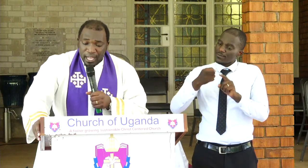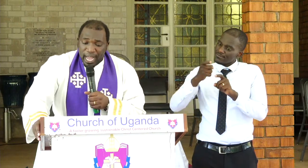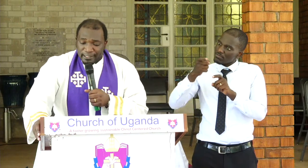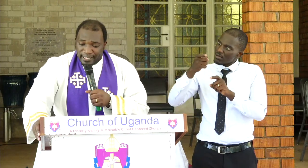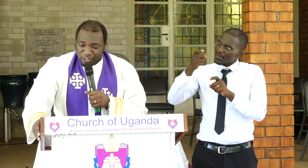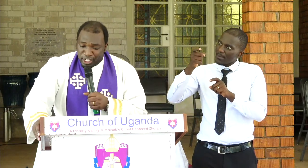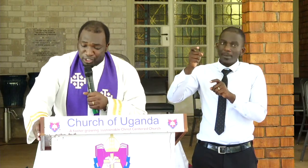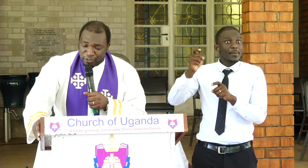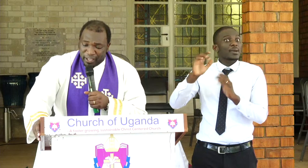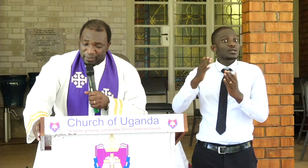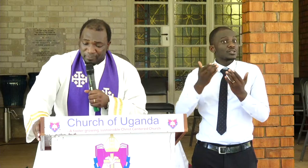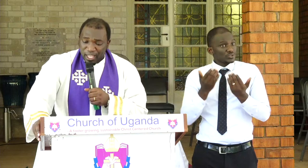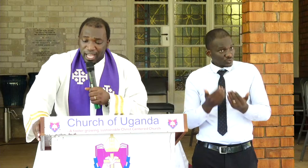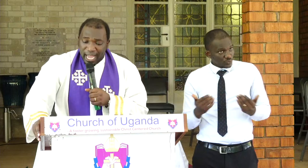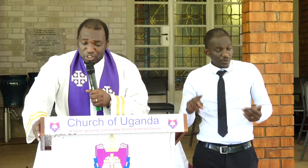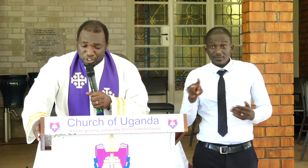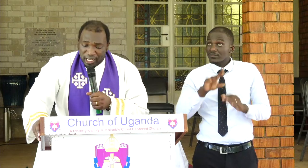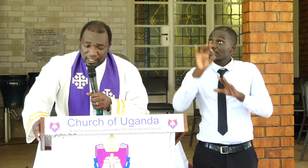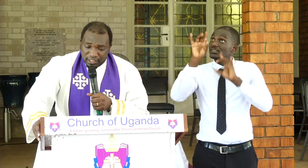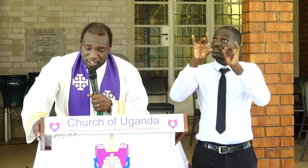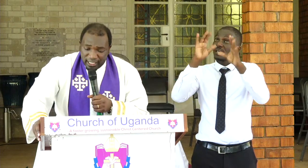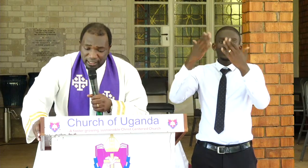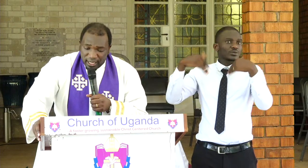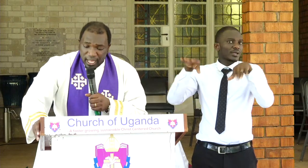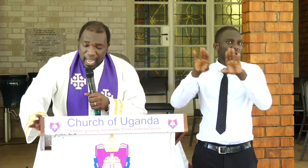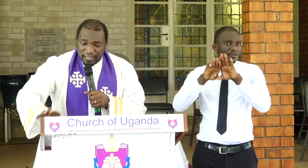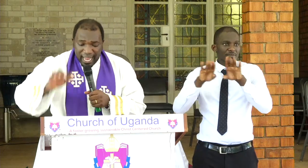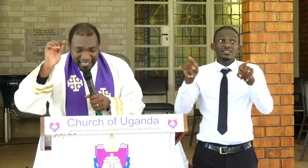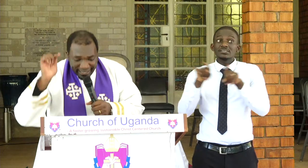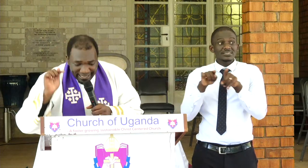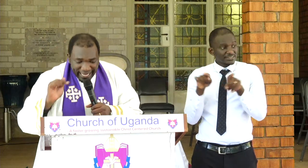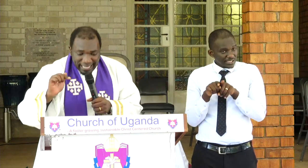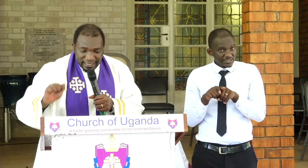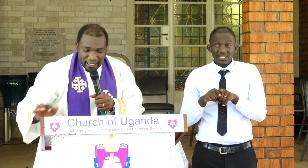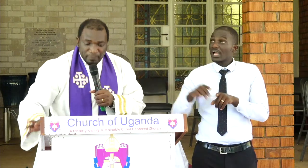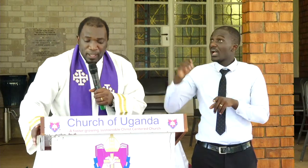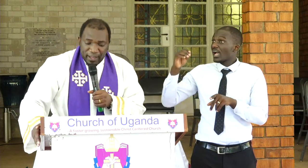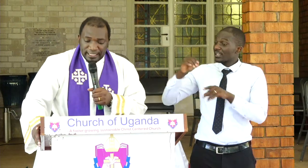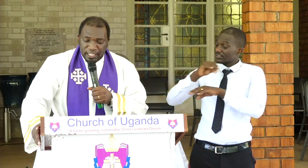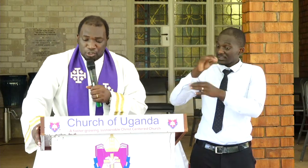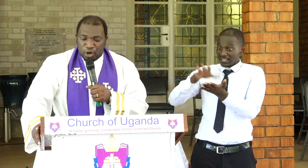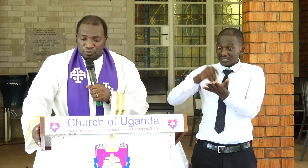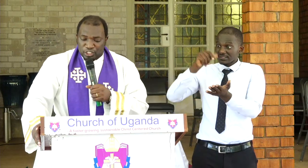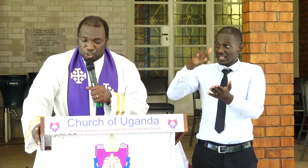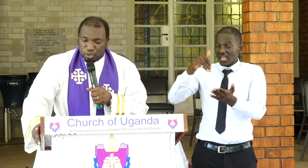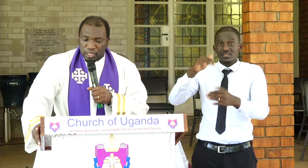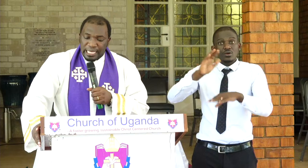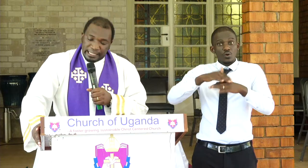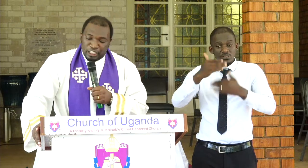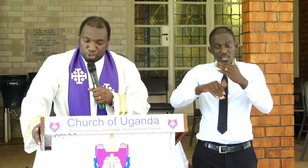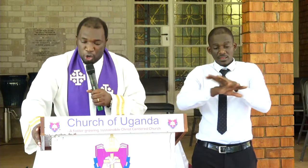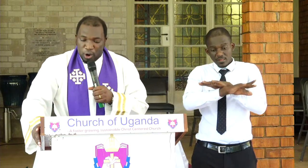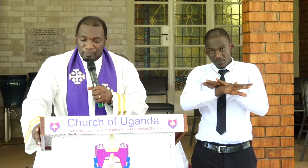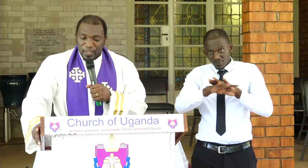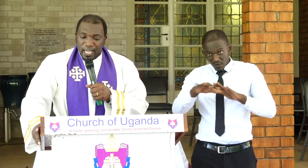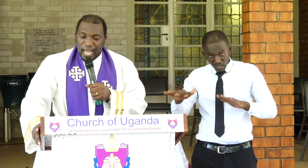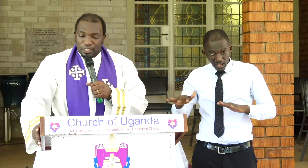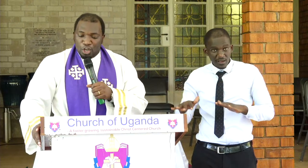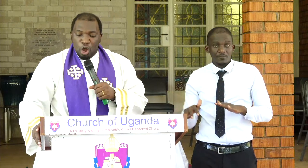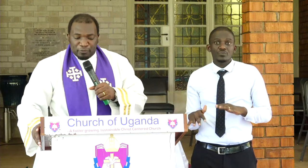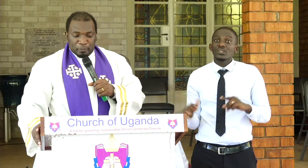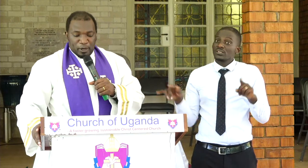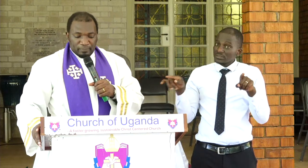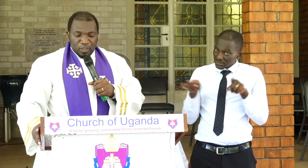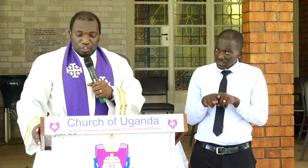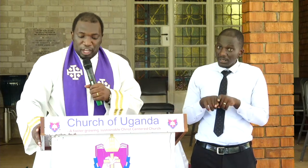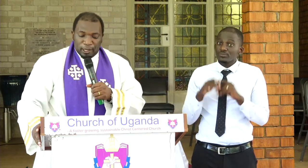offspring as the stars of heaven, and shall the sun, and as the sand that is on the seashore, and